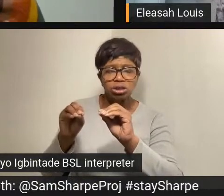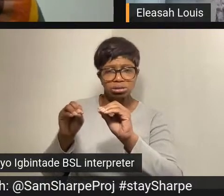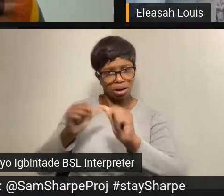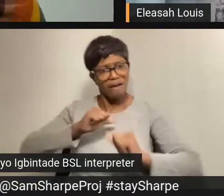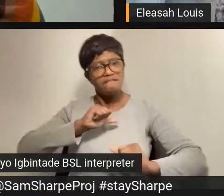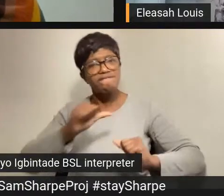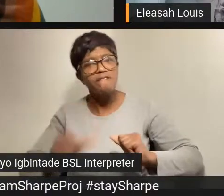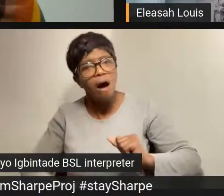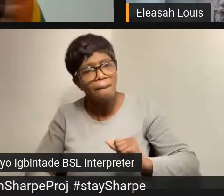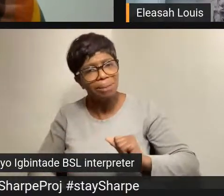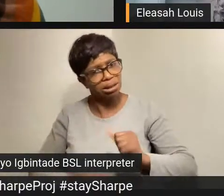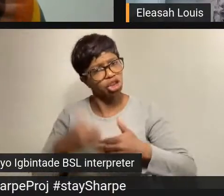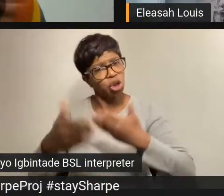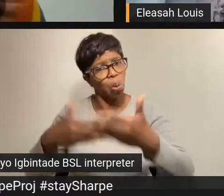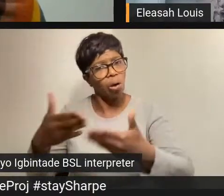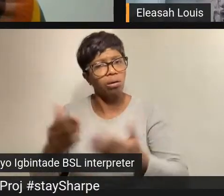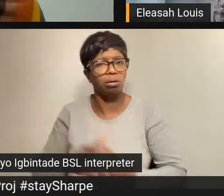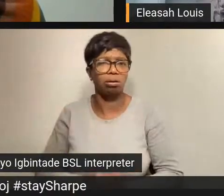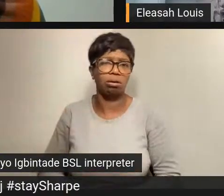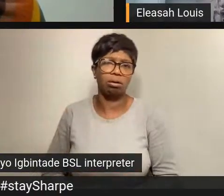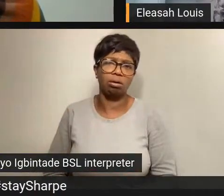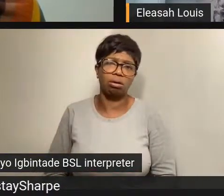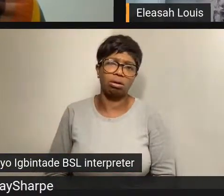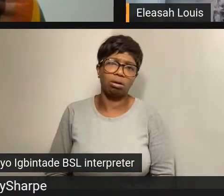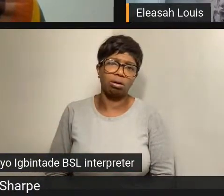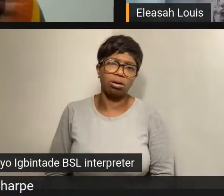agriculture, and so on.